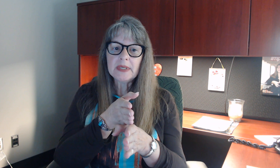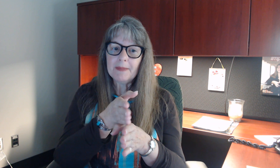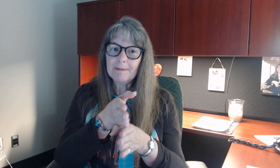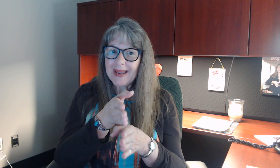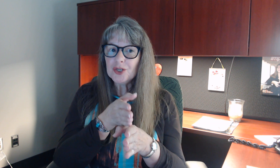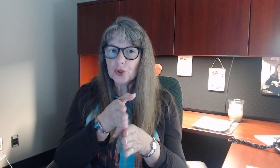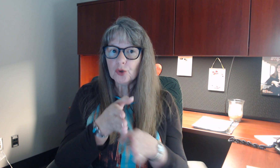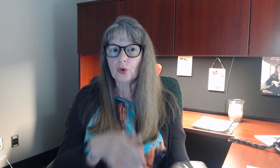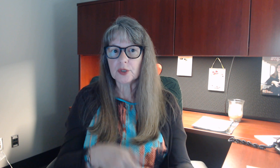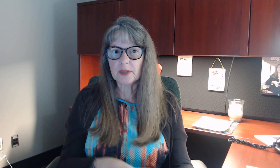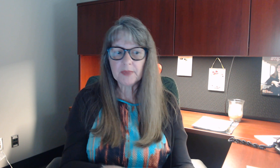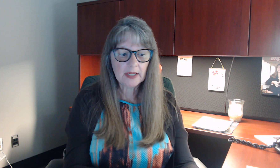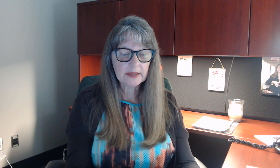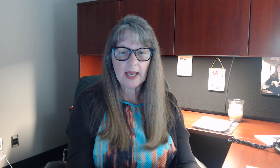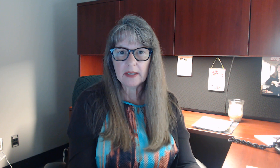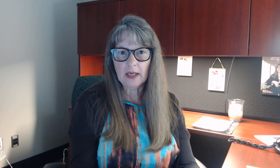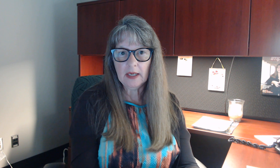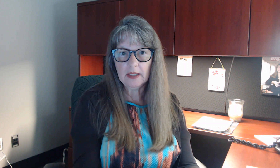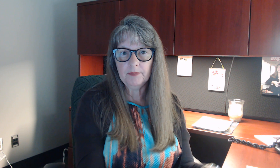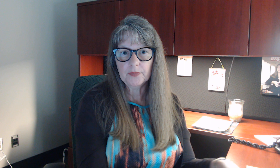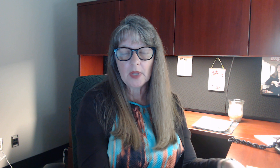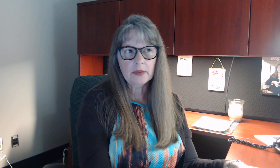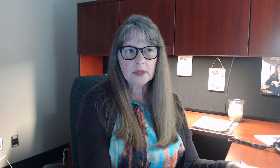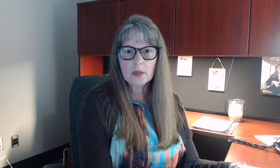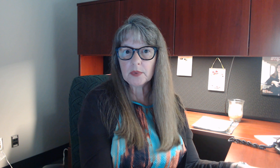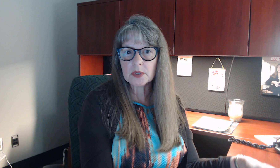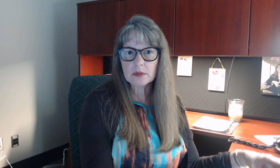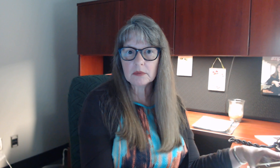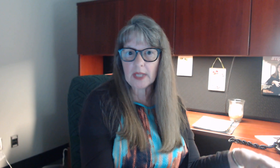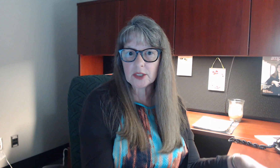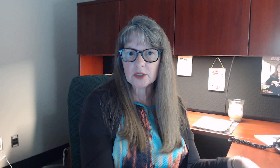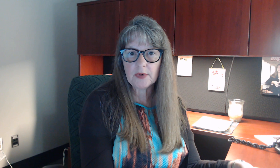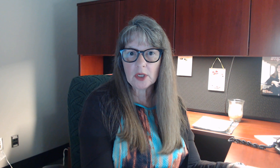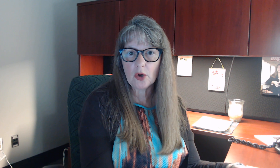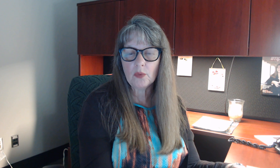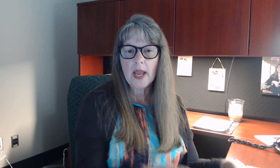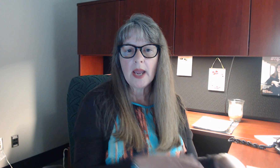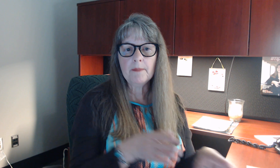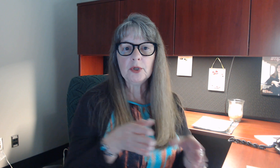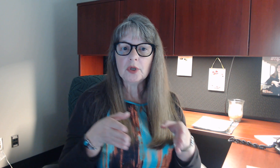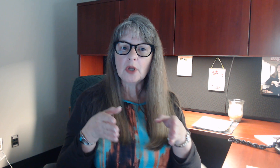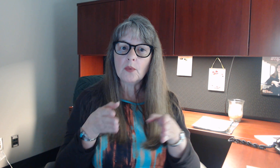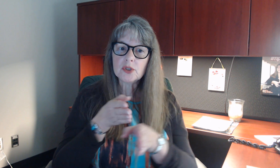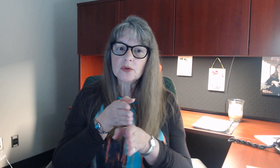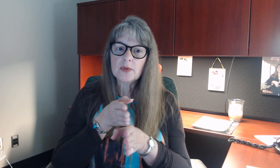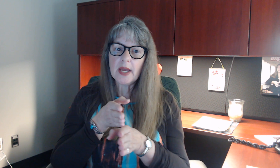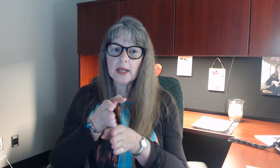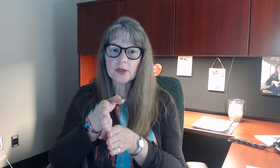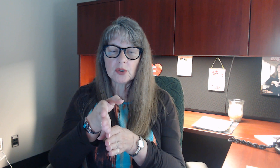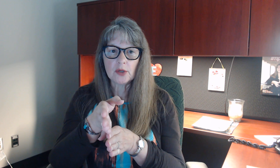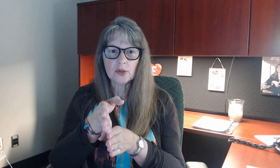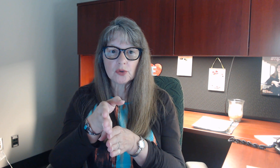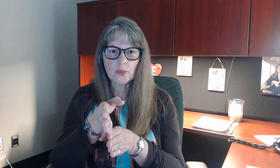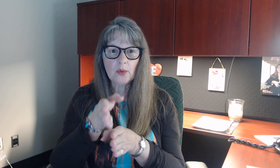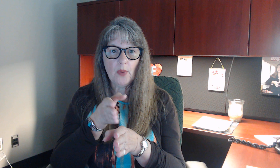did major or something like that. I think that was the last video, but you can always do that as a straight way.